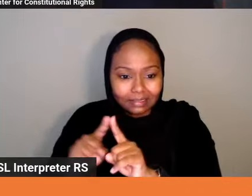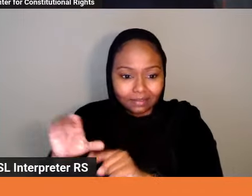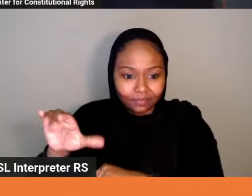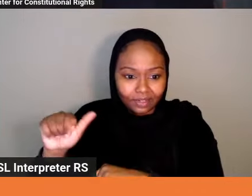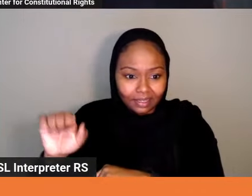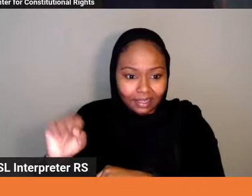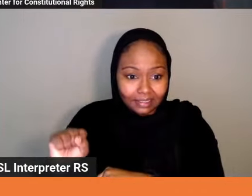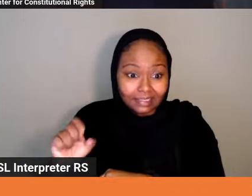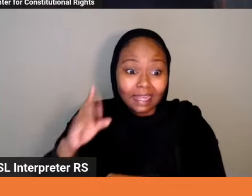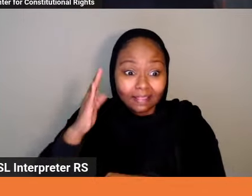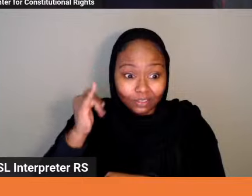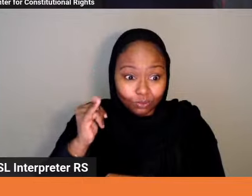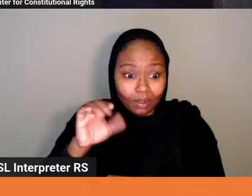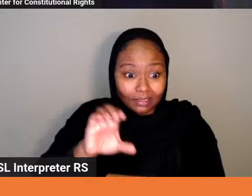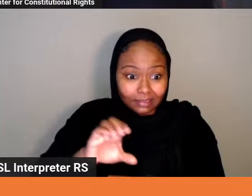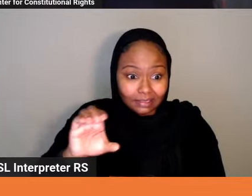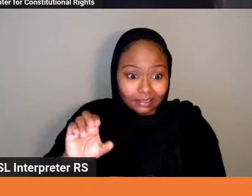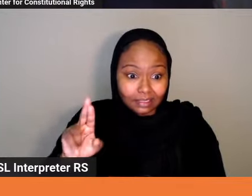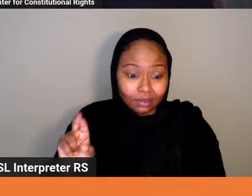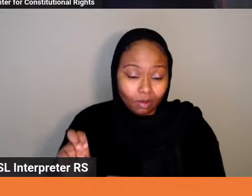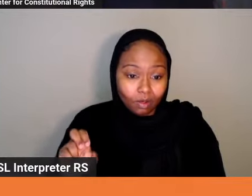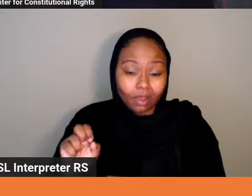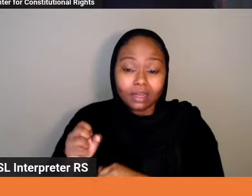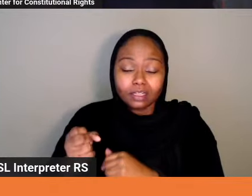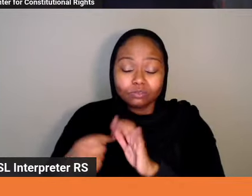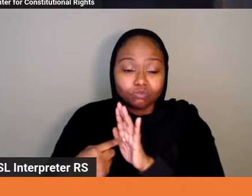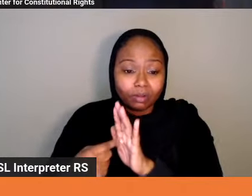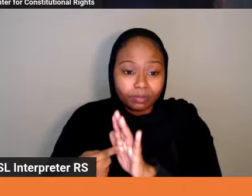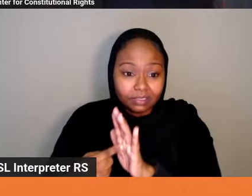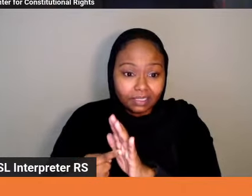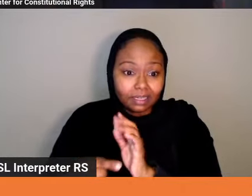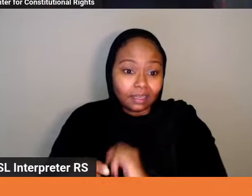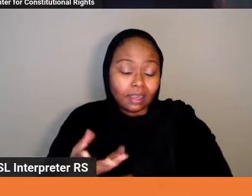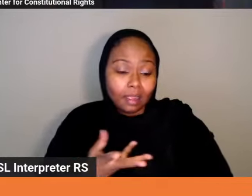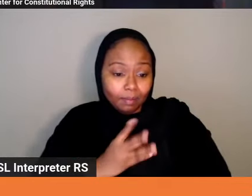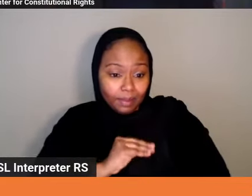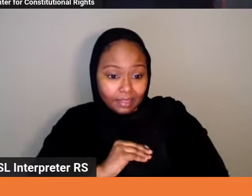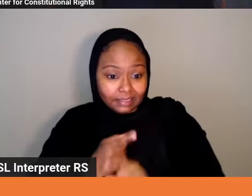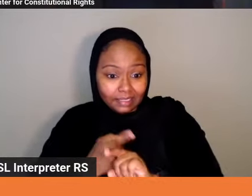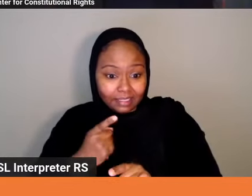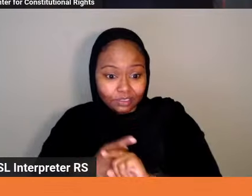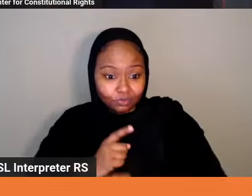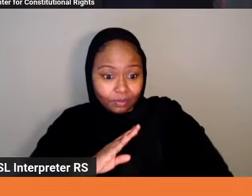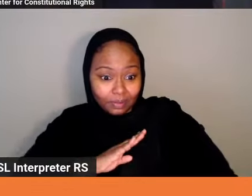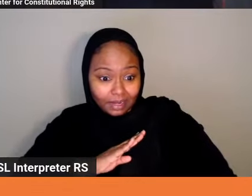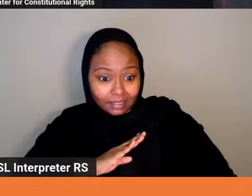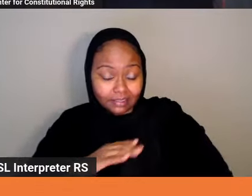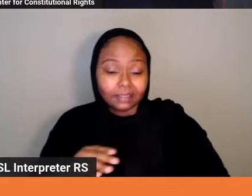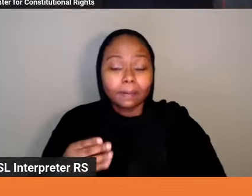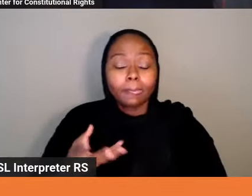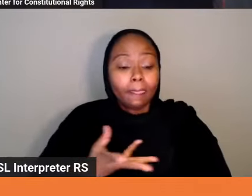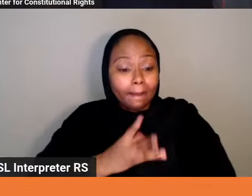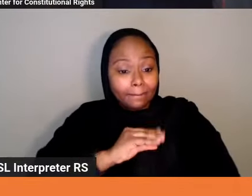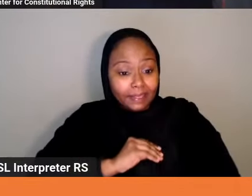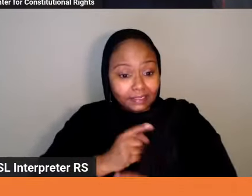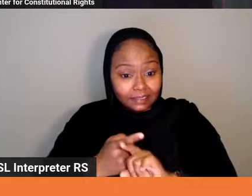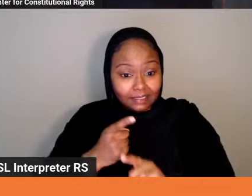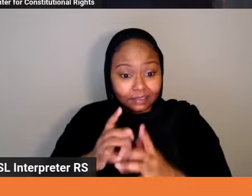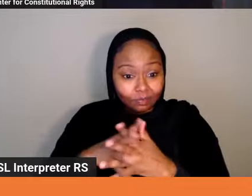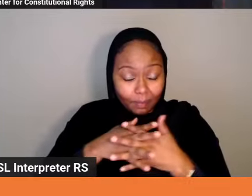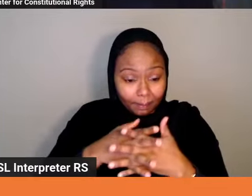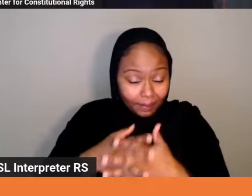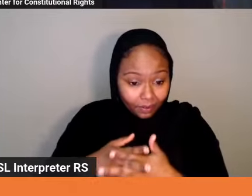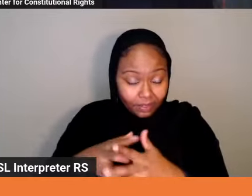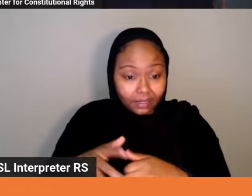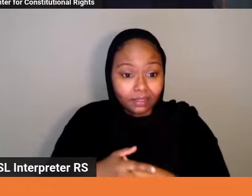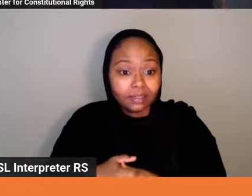is representing Palestinians from Gaza, Palestinian Americans, and two Palestinian human rights organizations, Defense for